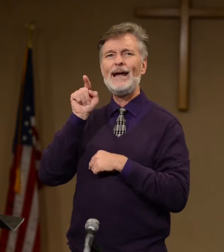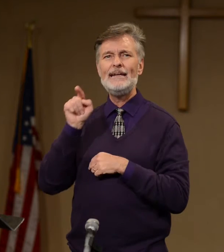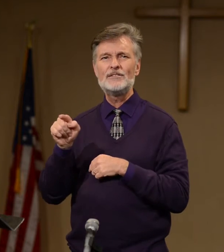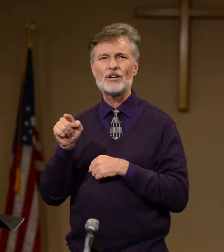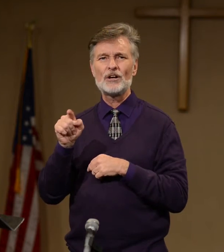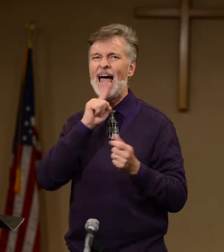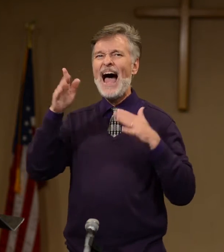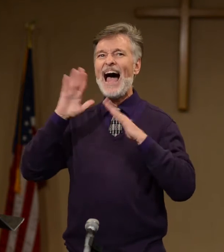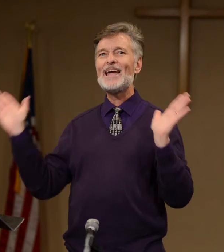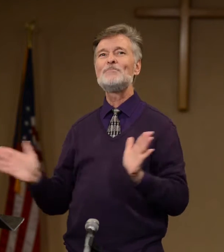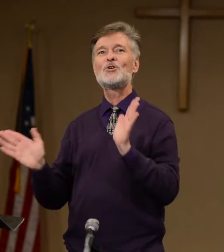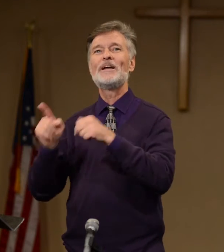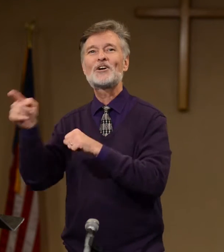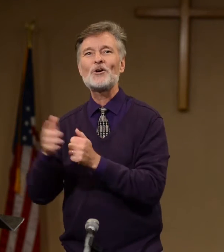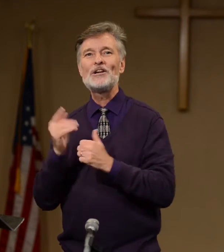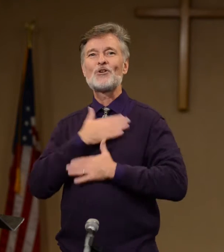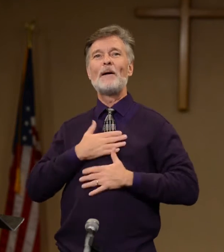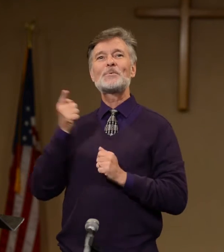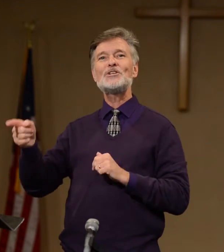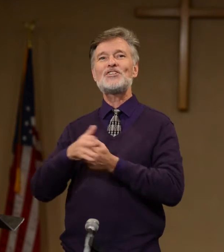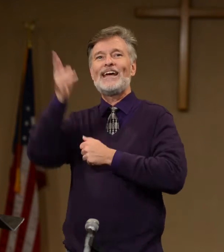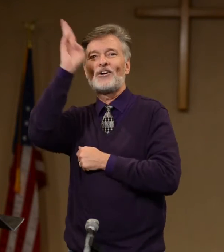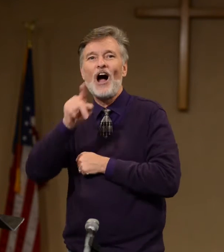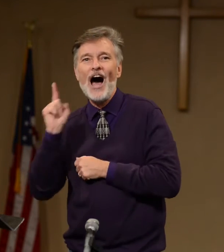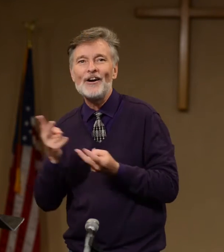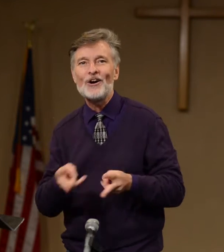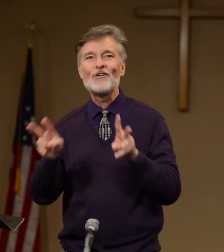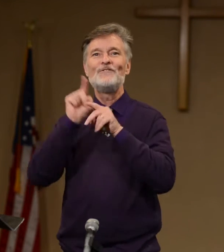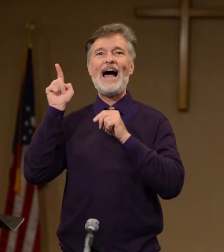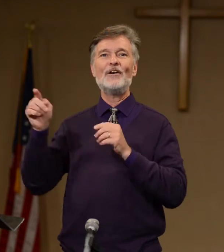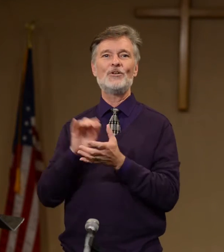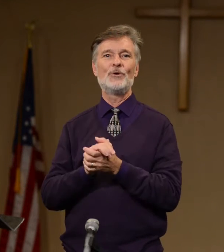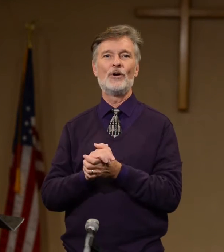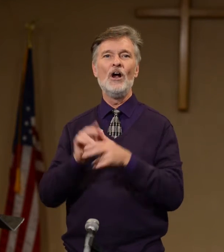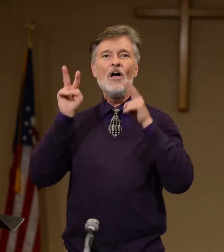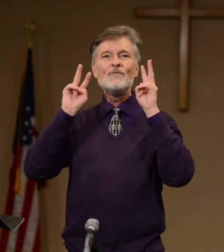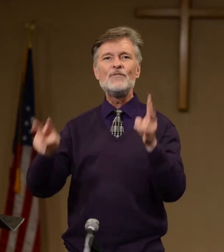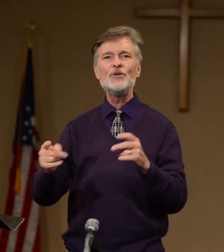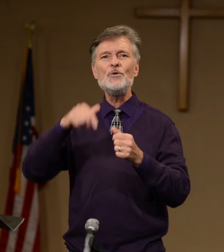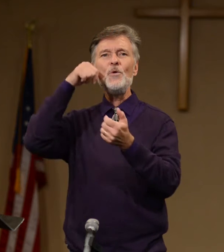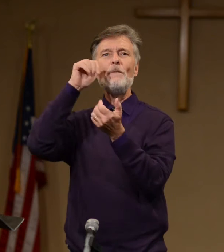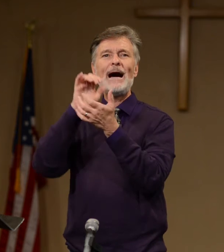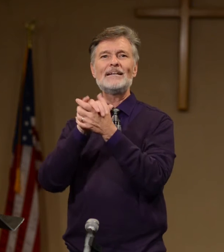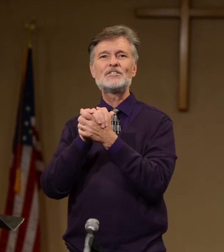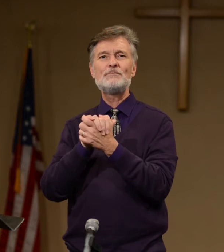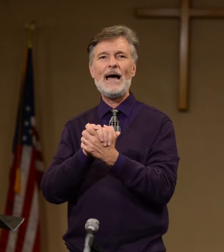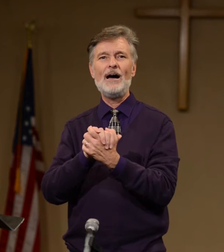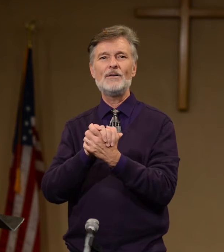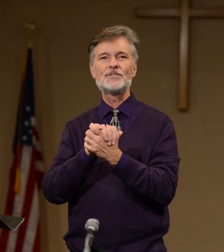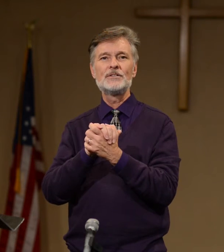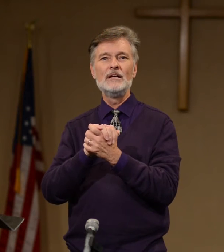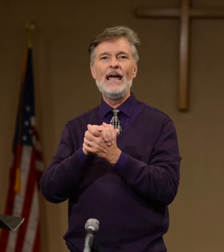praise her. I'm to encourage her, appreciate her, honor her, value her. View my spouse in